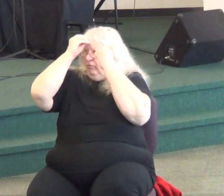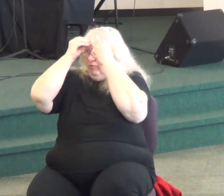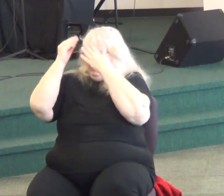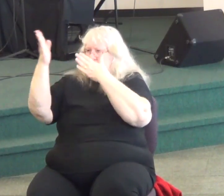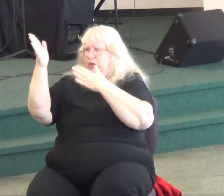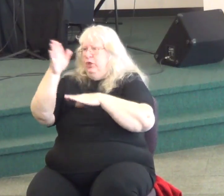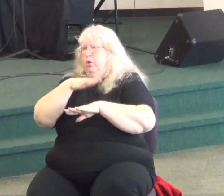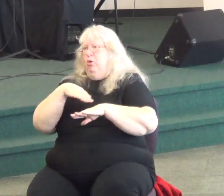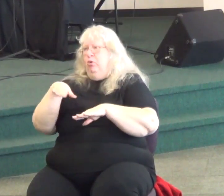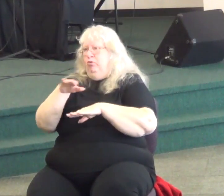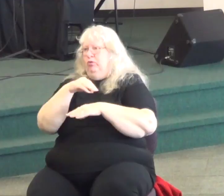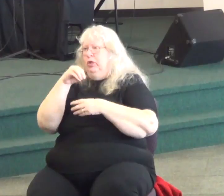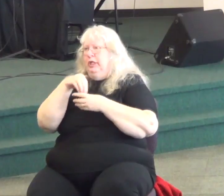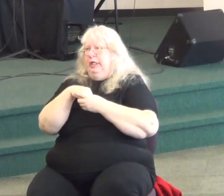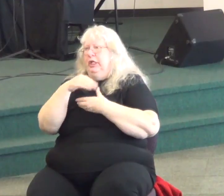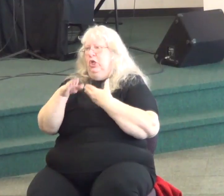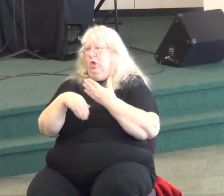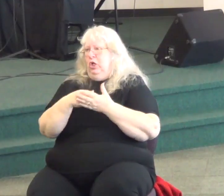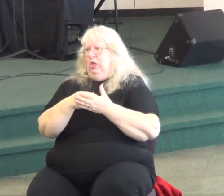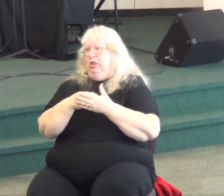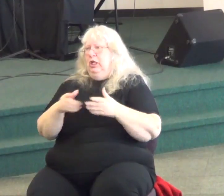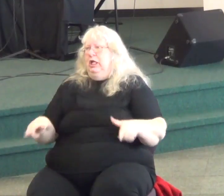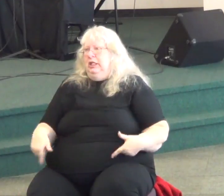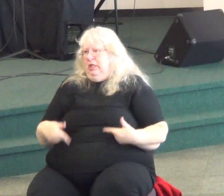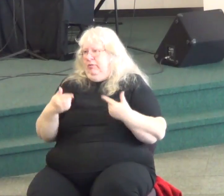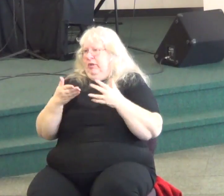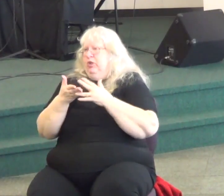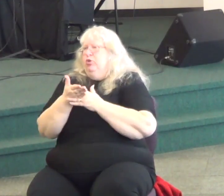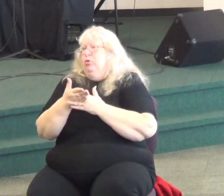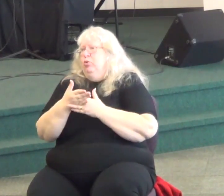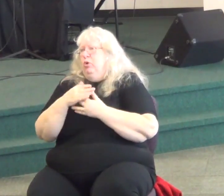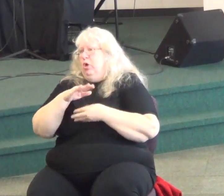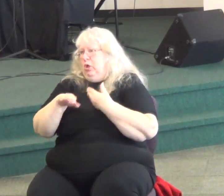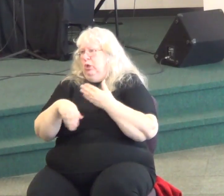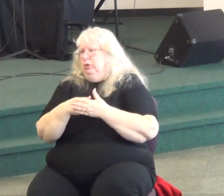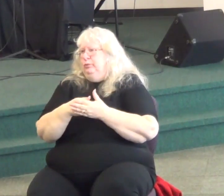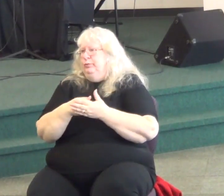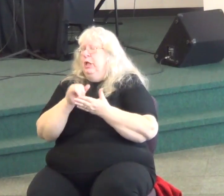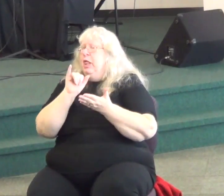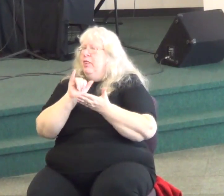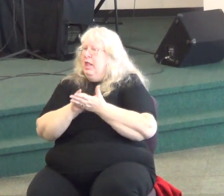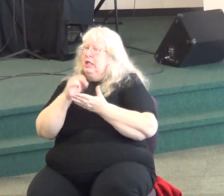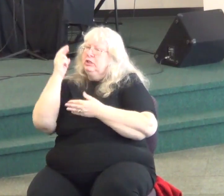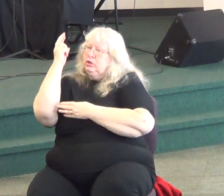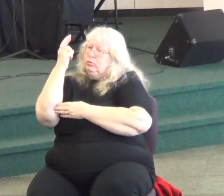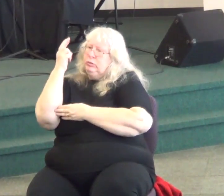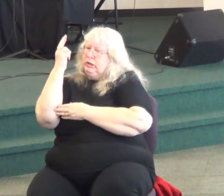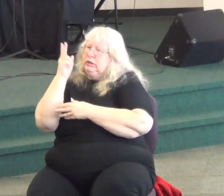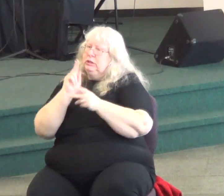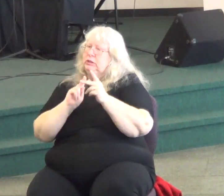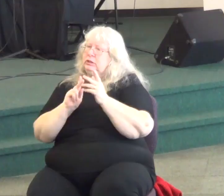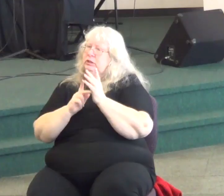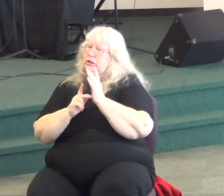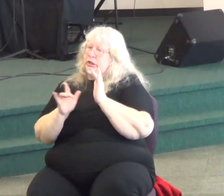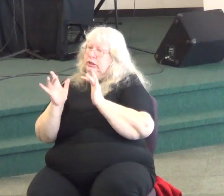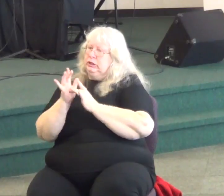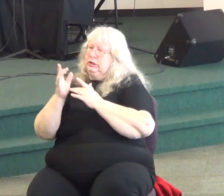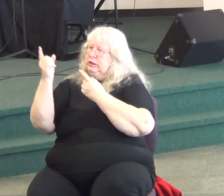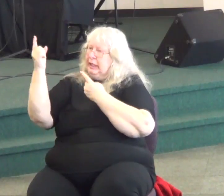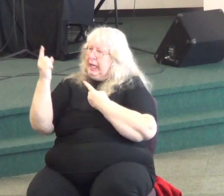all, and living through all. That's why Jesus came. Because we had lost